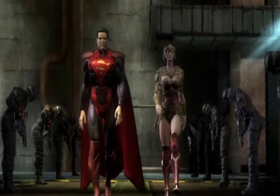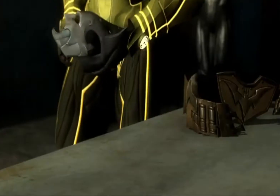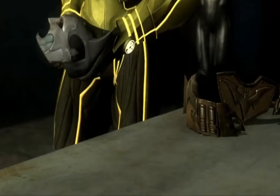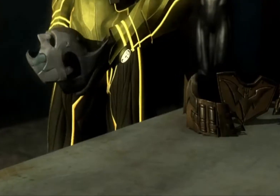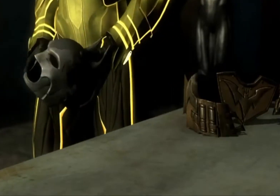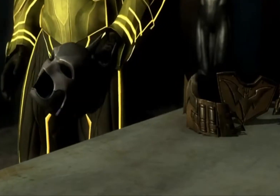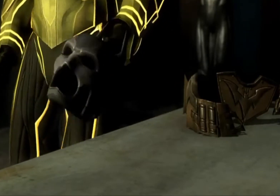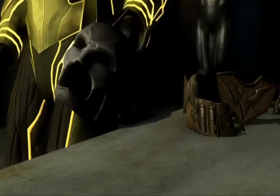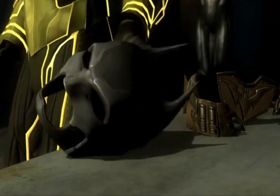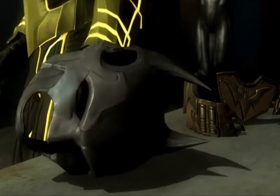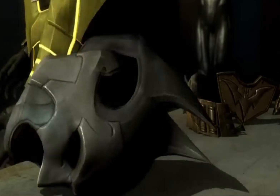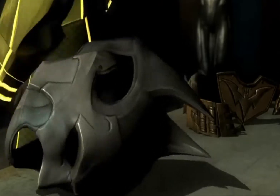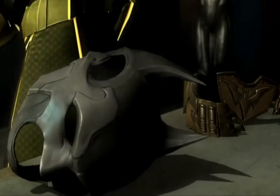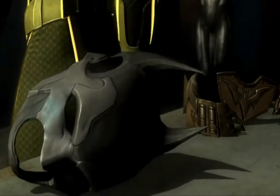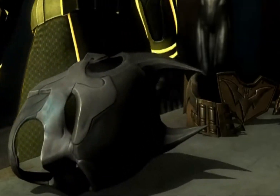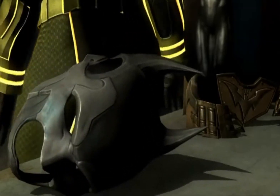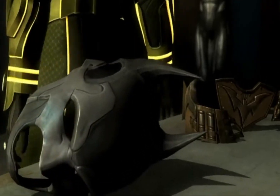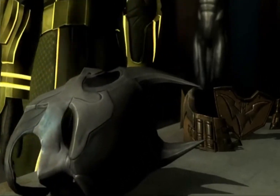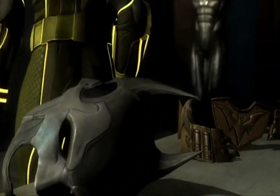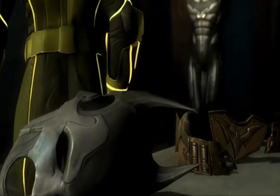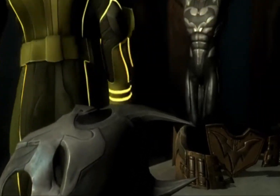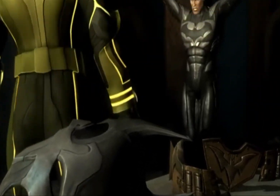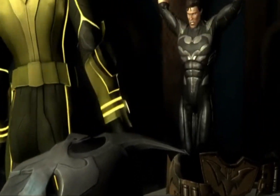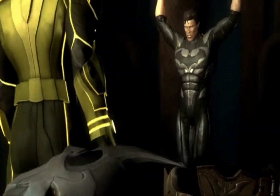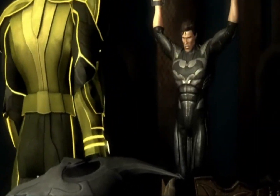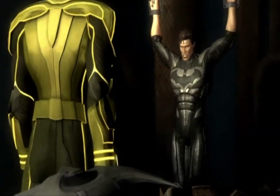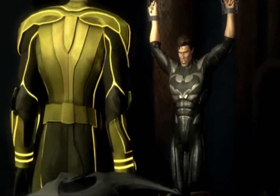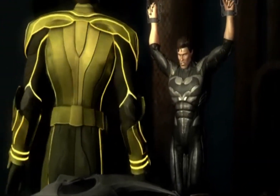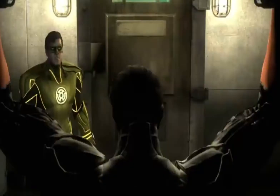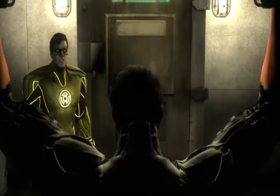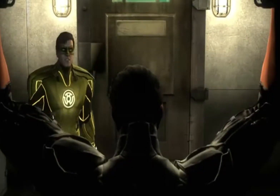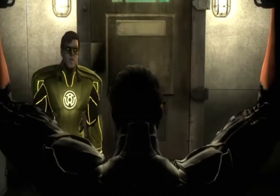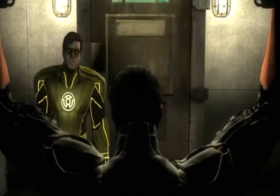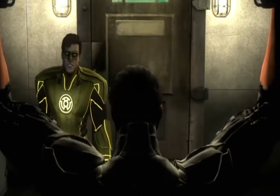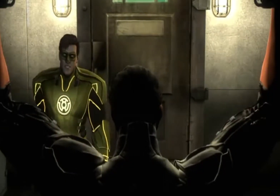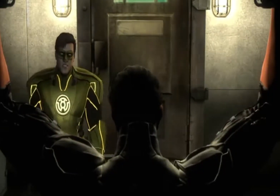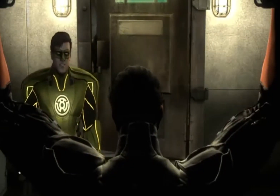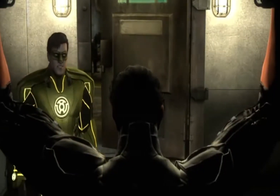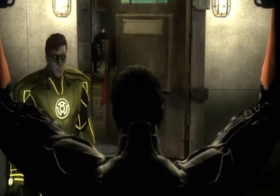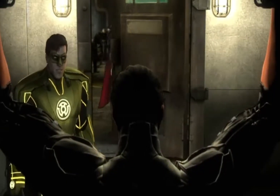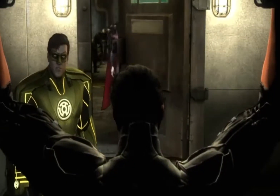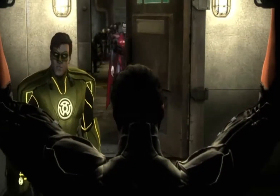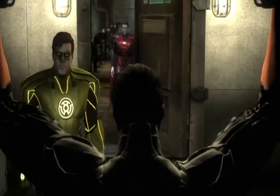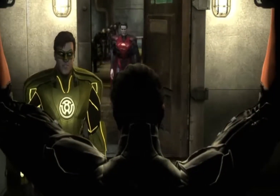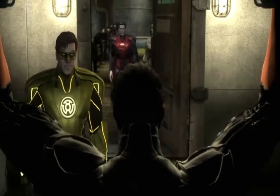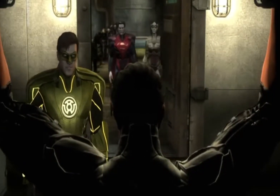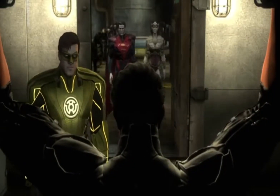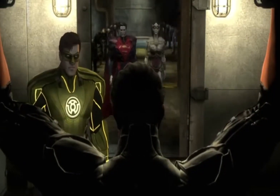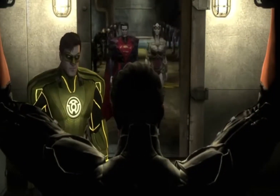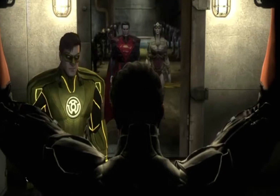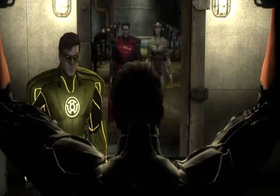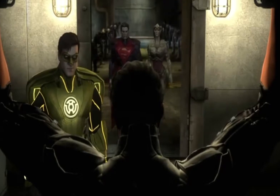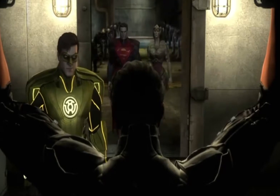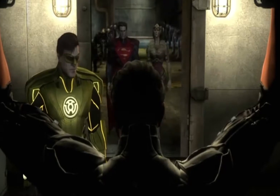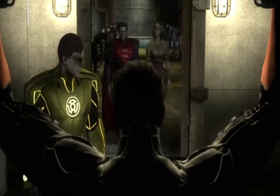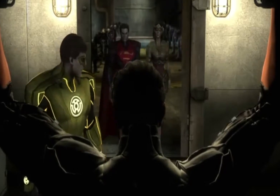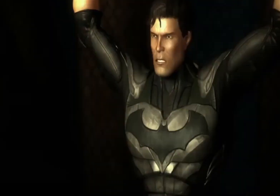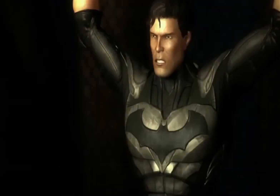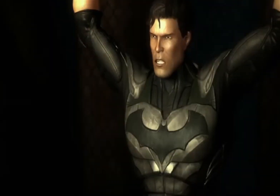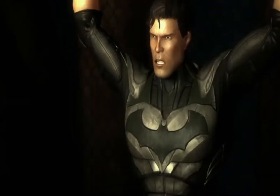the game, or read the comics, or did both, which is exactly what I did, but evil Superman is one of the